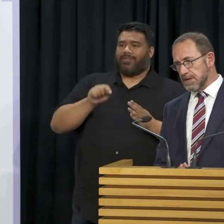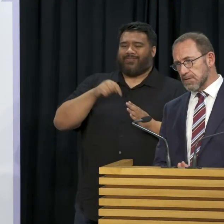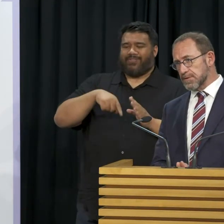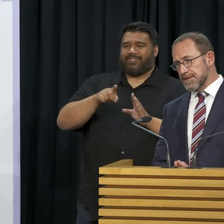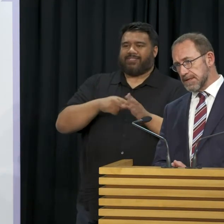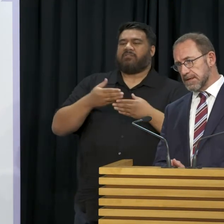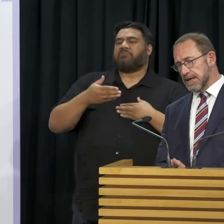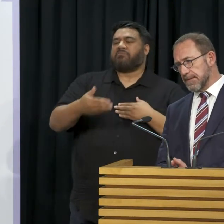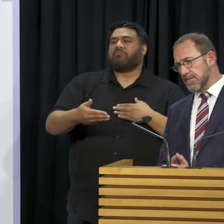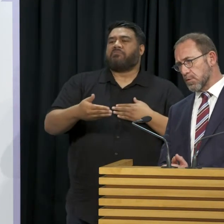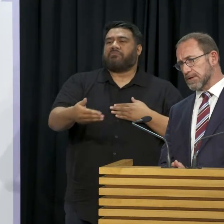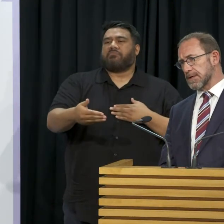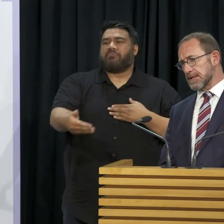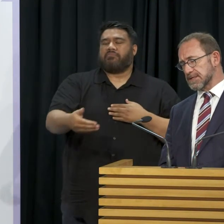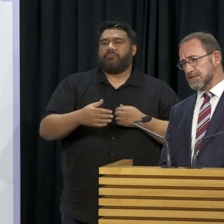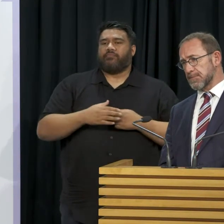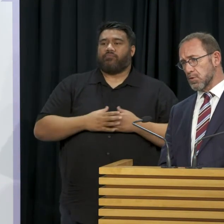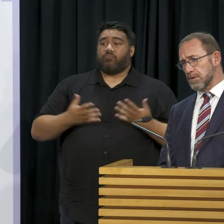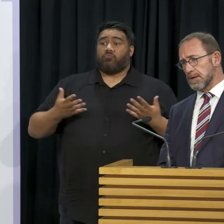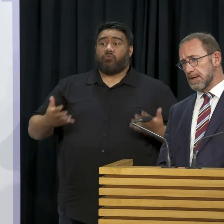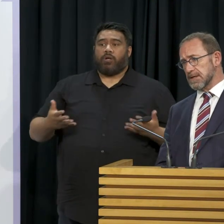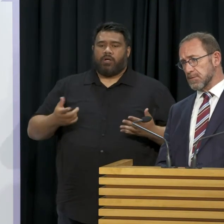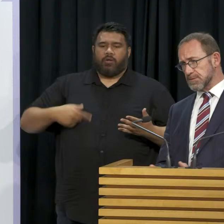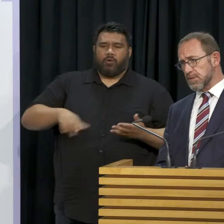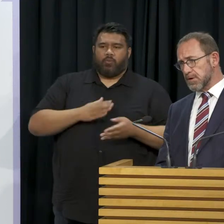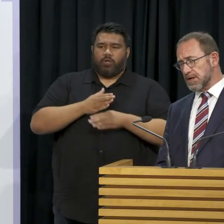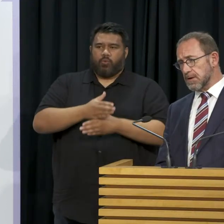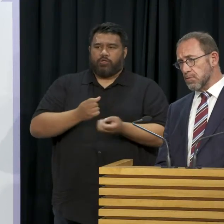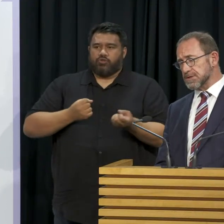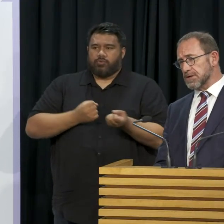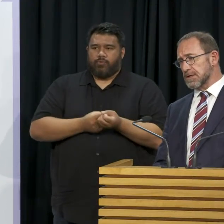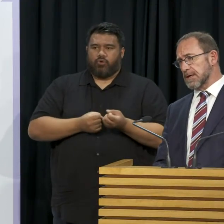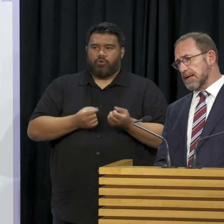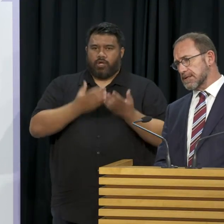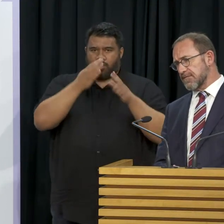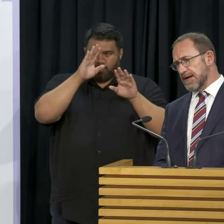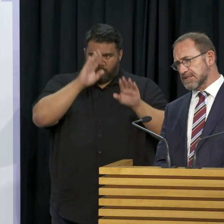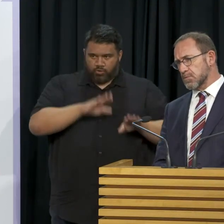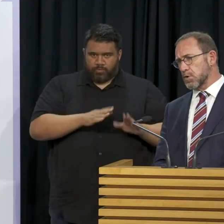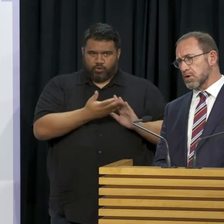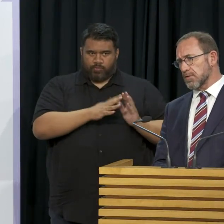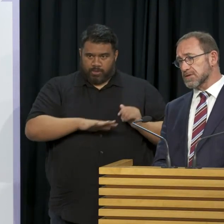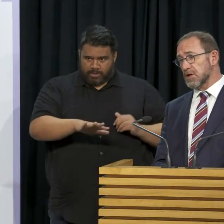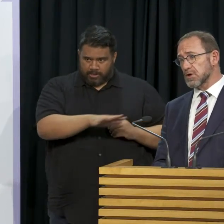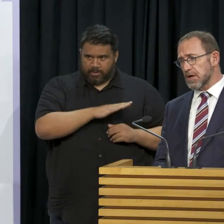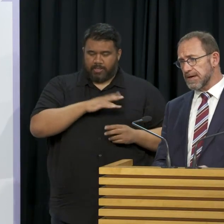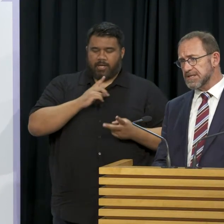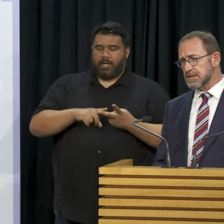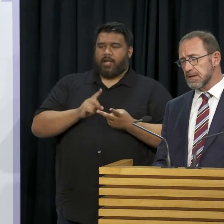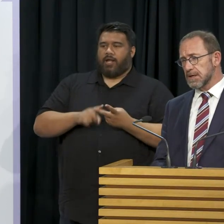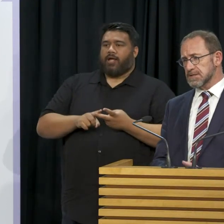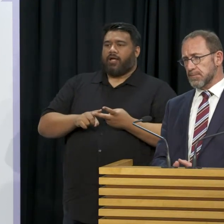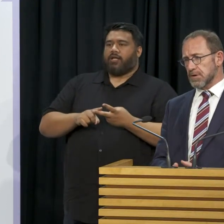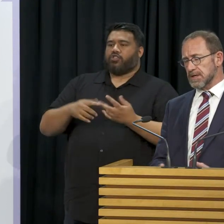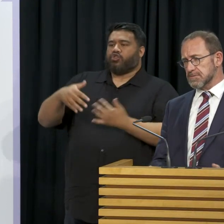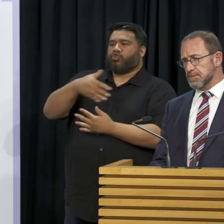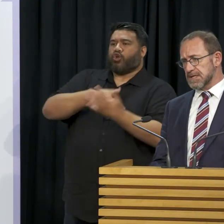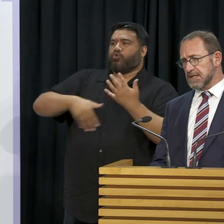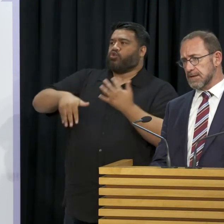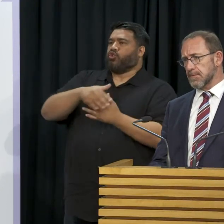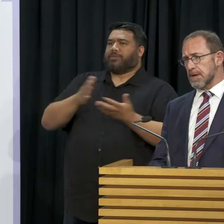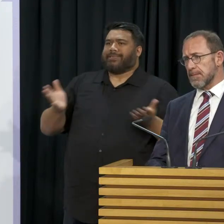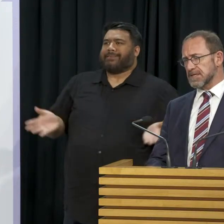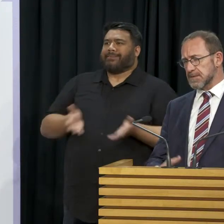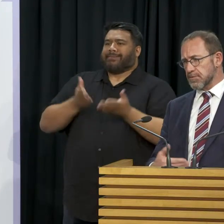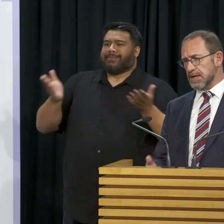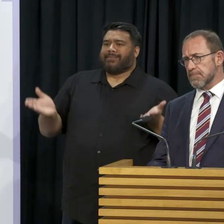moment, we're getting on with the work that is to support the Muslim community, also to advance the work on social cohesion. So putting those groups